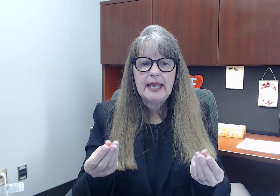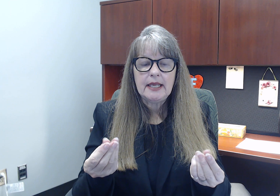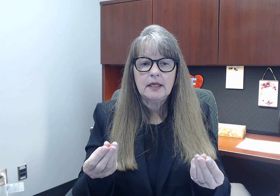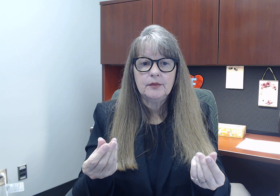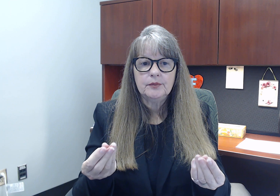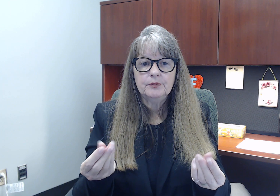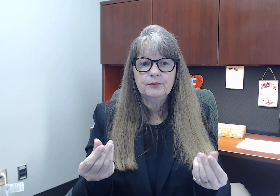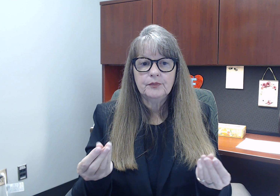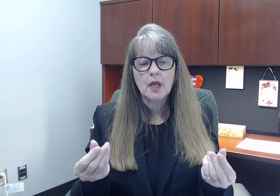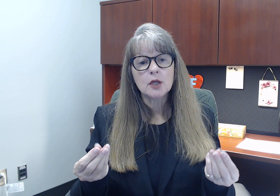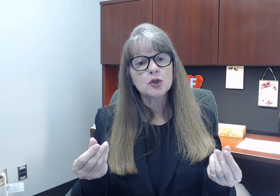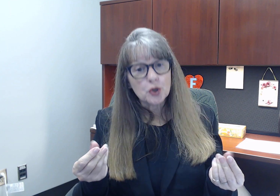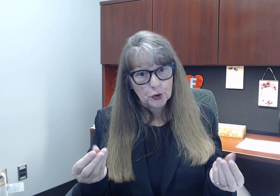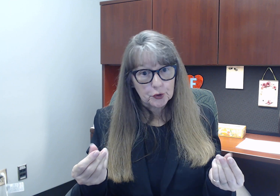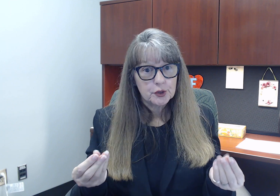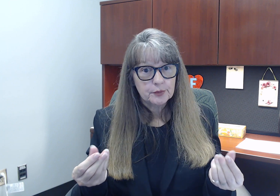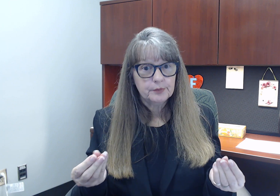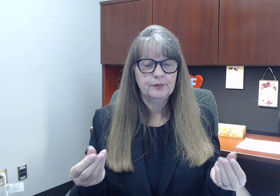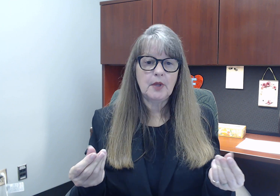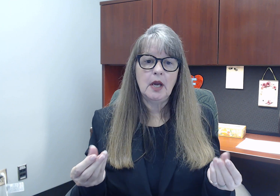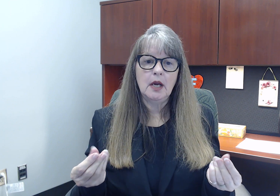sand, dirt,